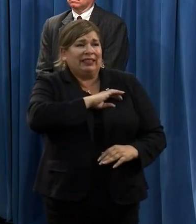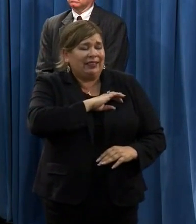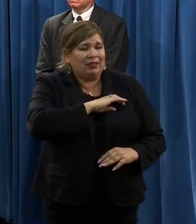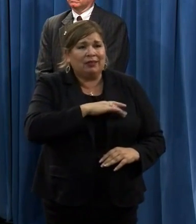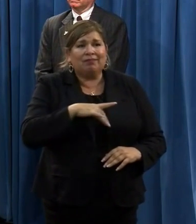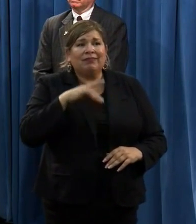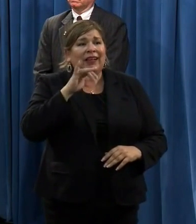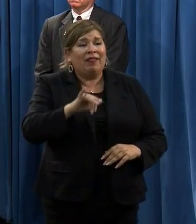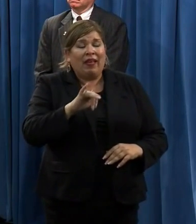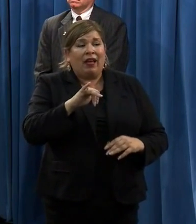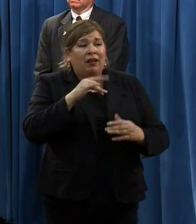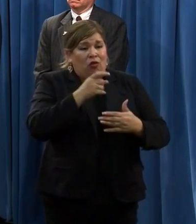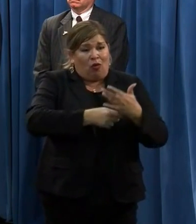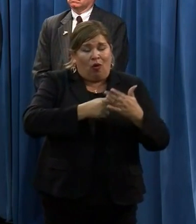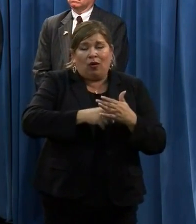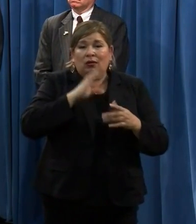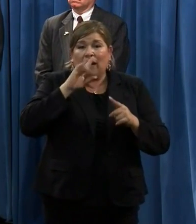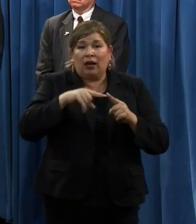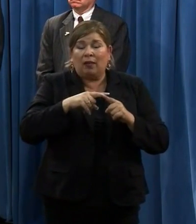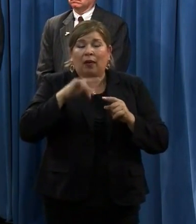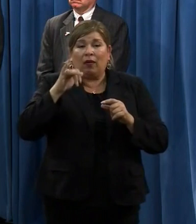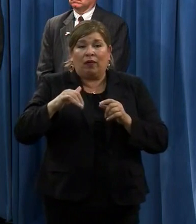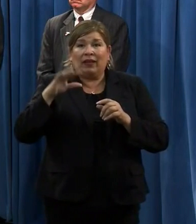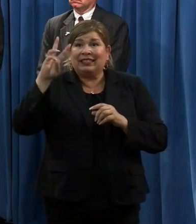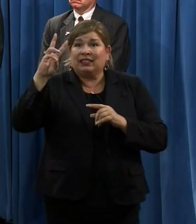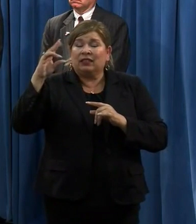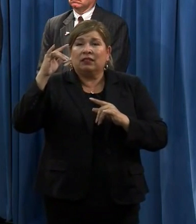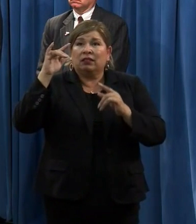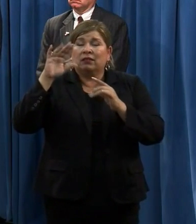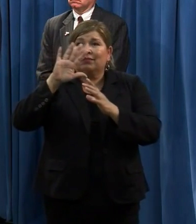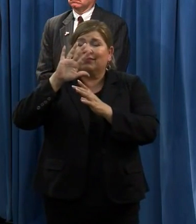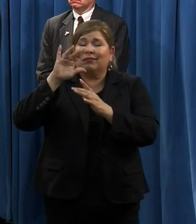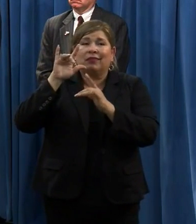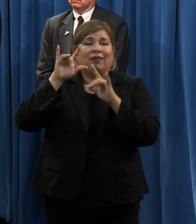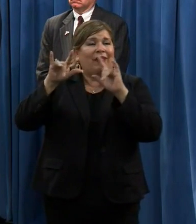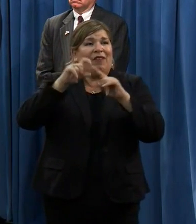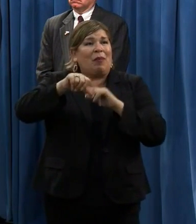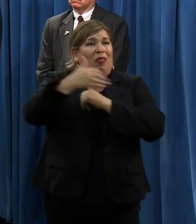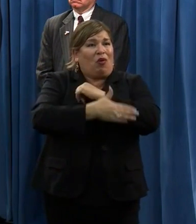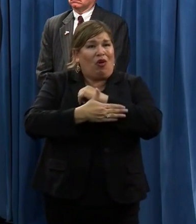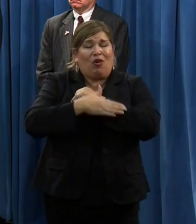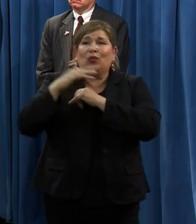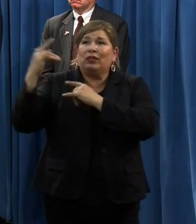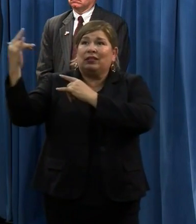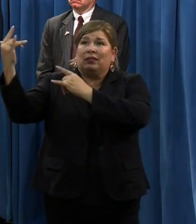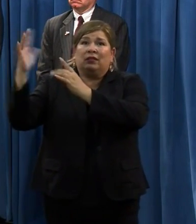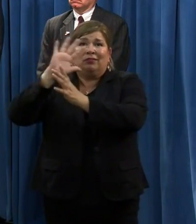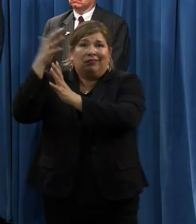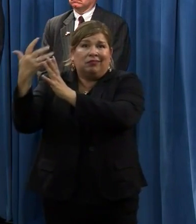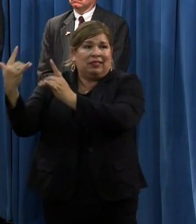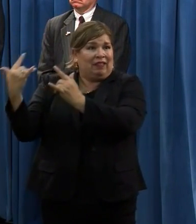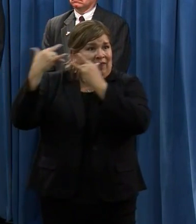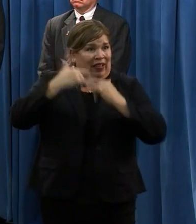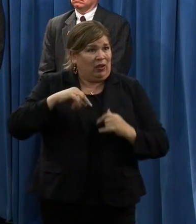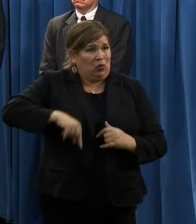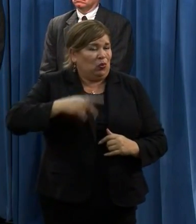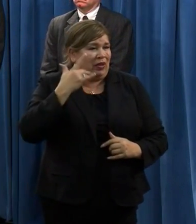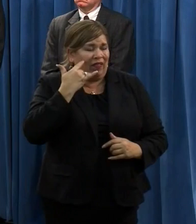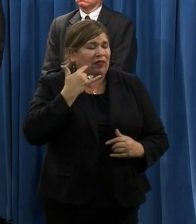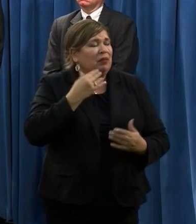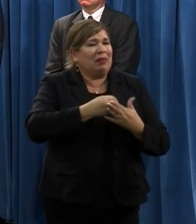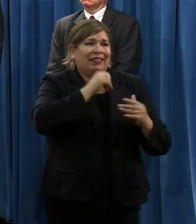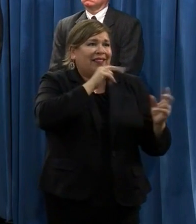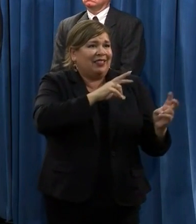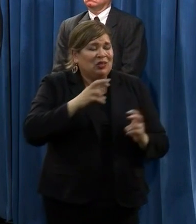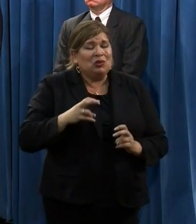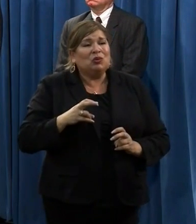factor with the repatriation of those 6 flights, not ships, that originally came into the state of California. While